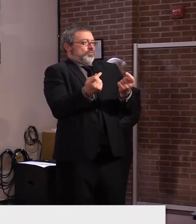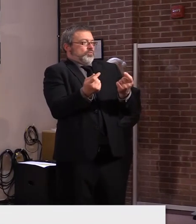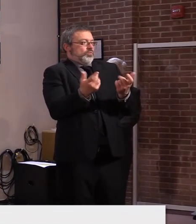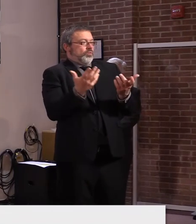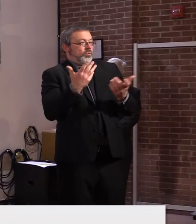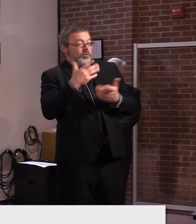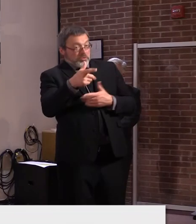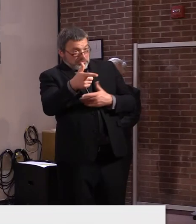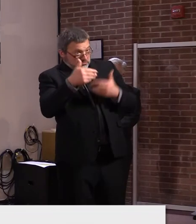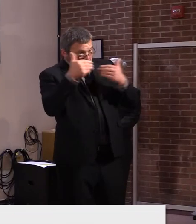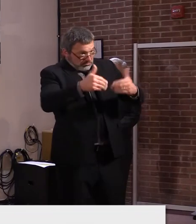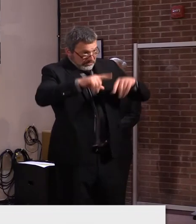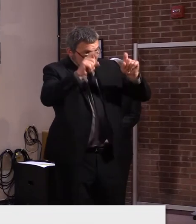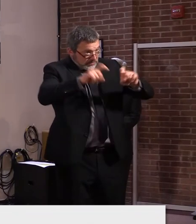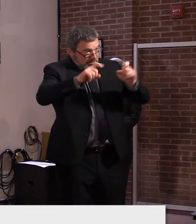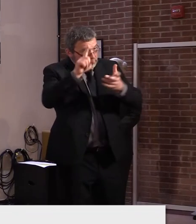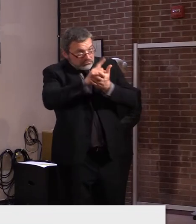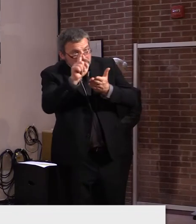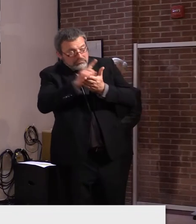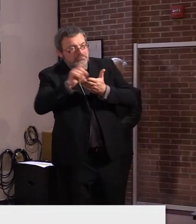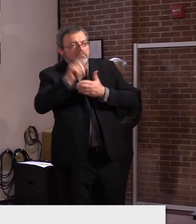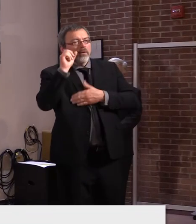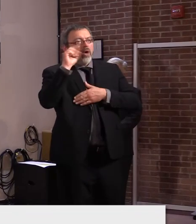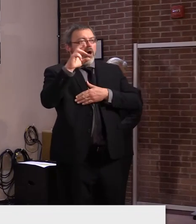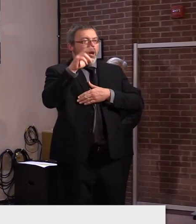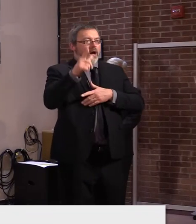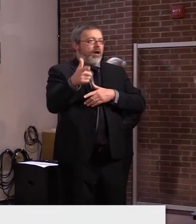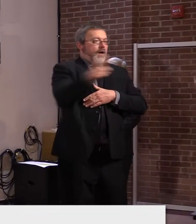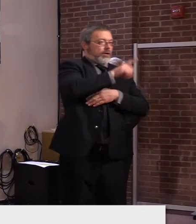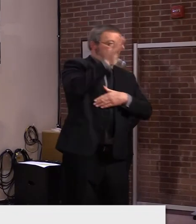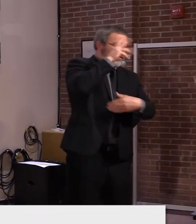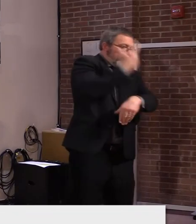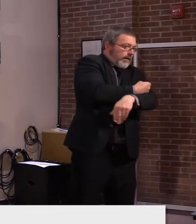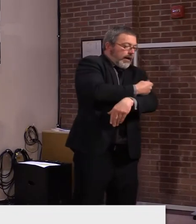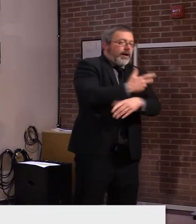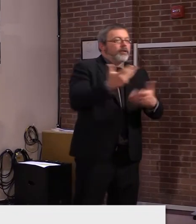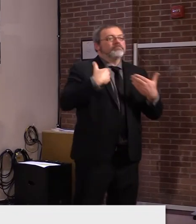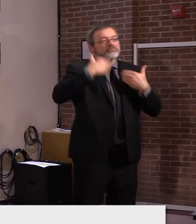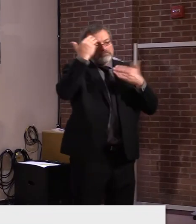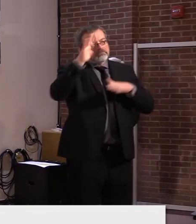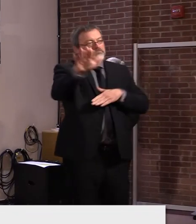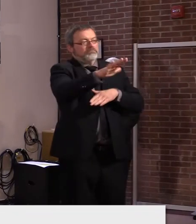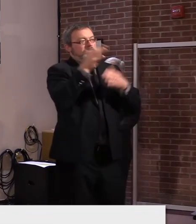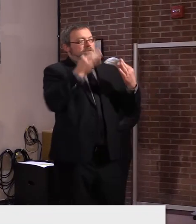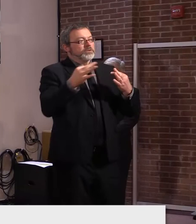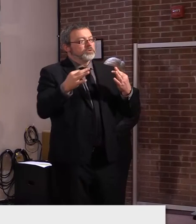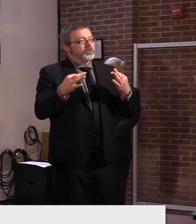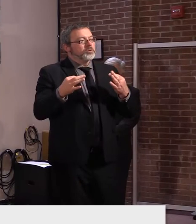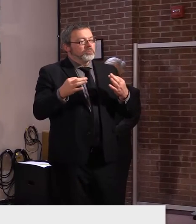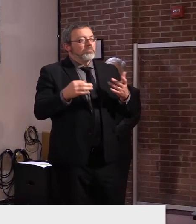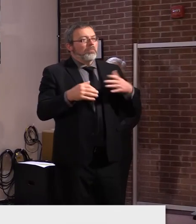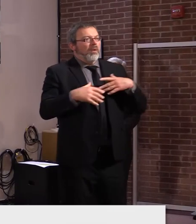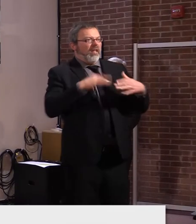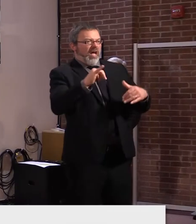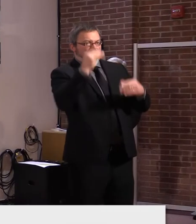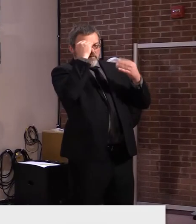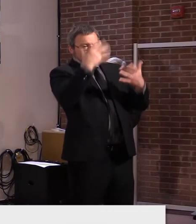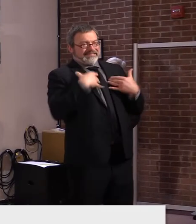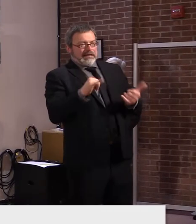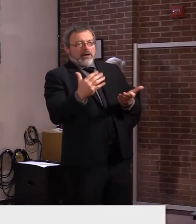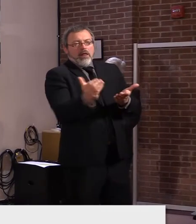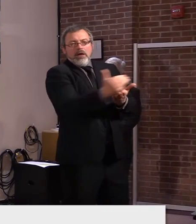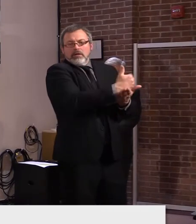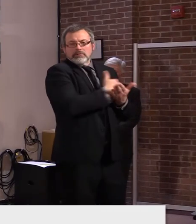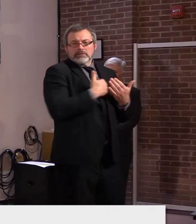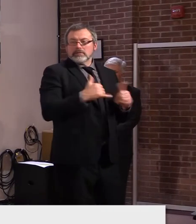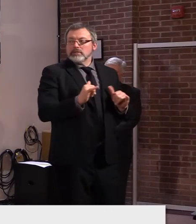wearing masks on a regular basis. So I can get you that information, or have someone get back to you, but